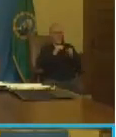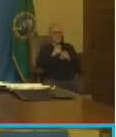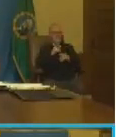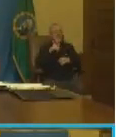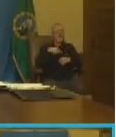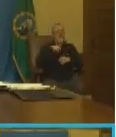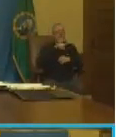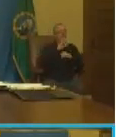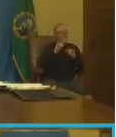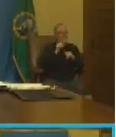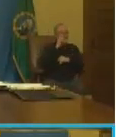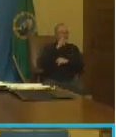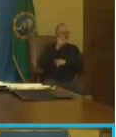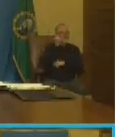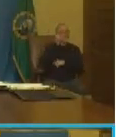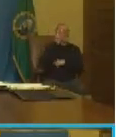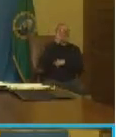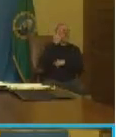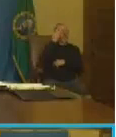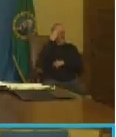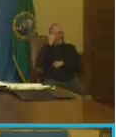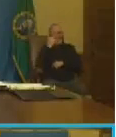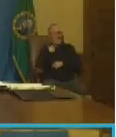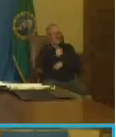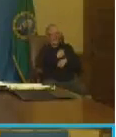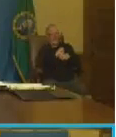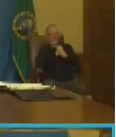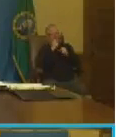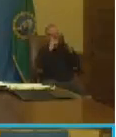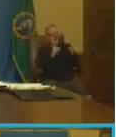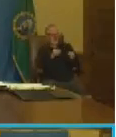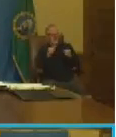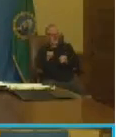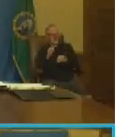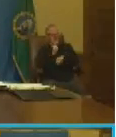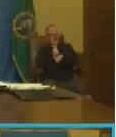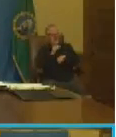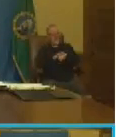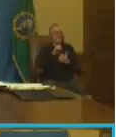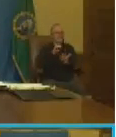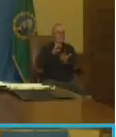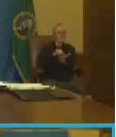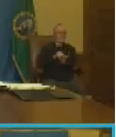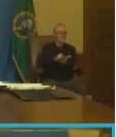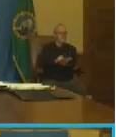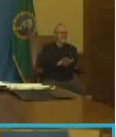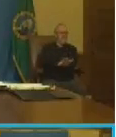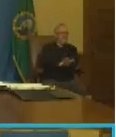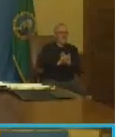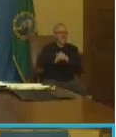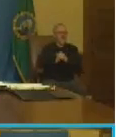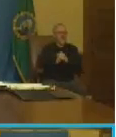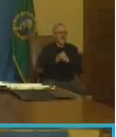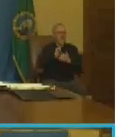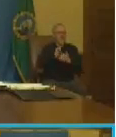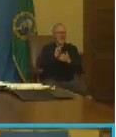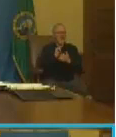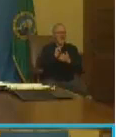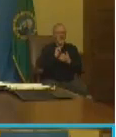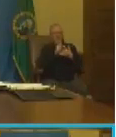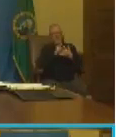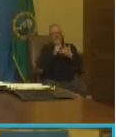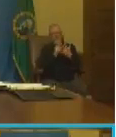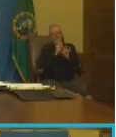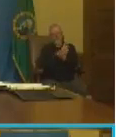multiple metrics, and I'm sharing just a few of them, the highlights, today. You'll notice that there is no